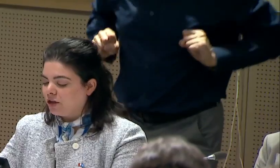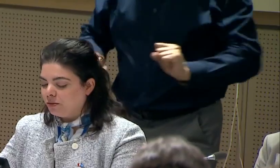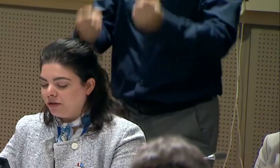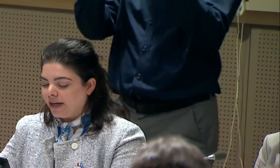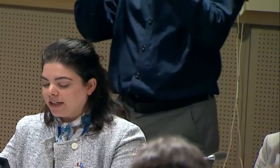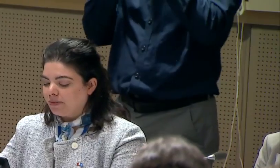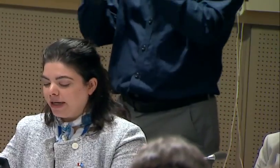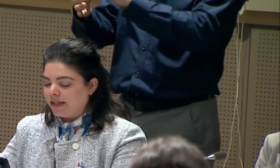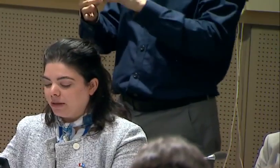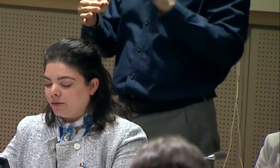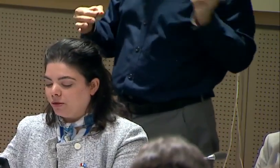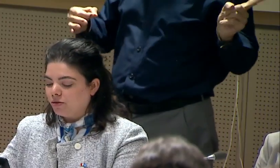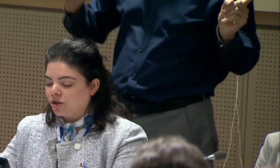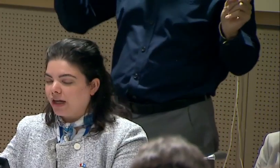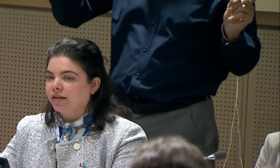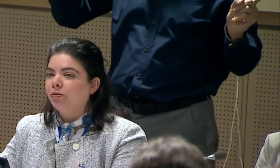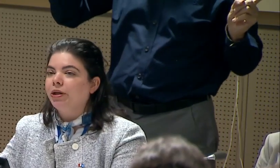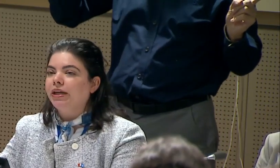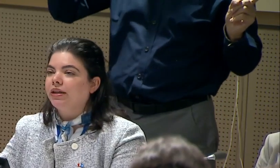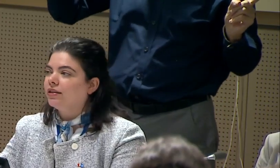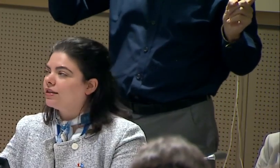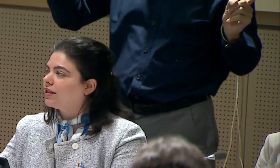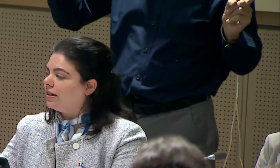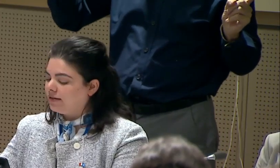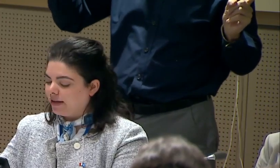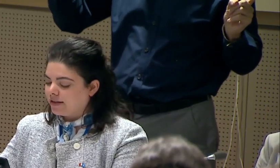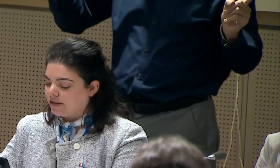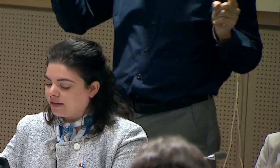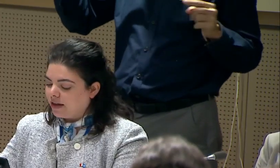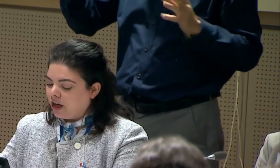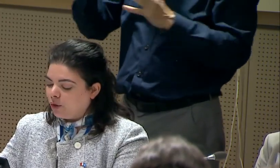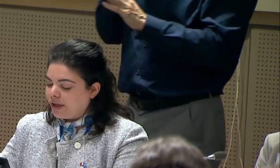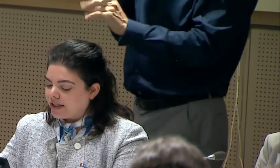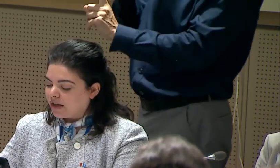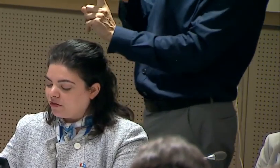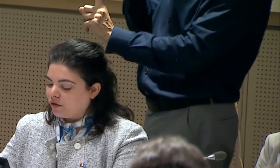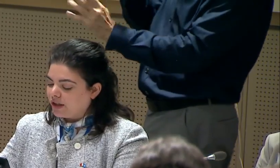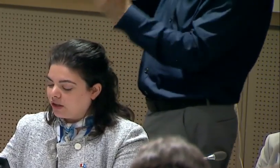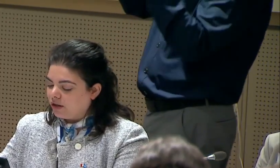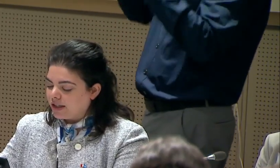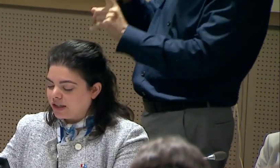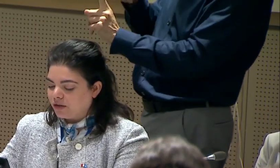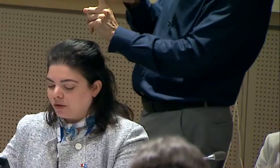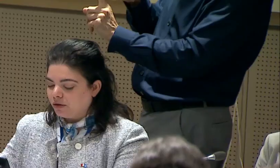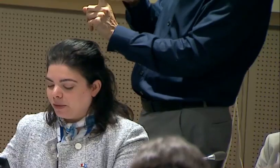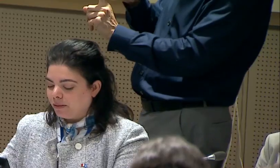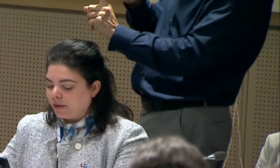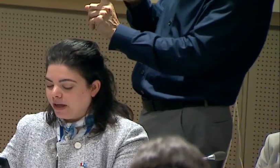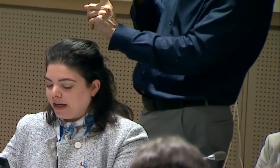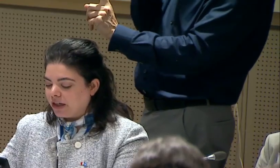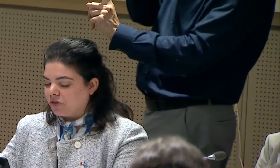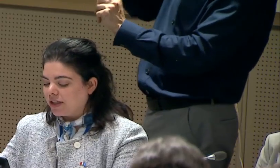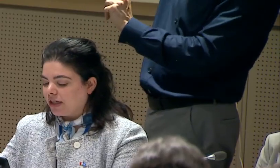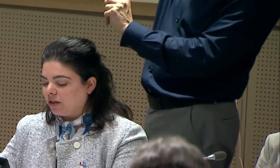person-centered, human rights-based approach underpinning this key text, we set forth a holistic